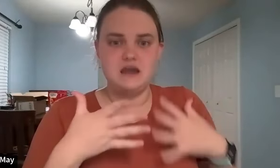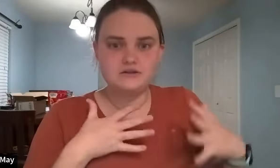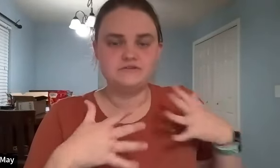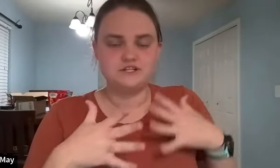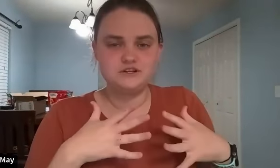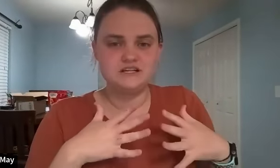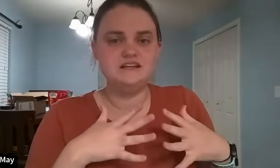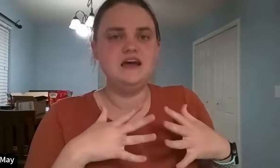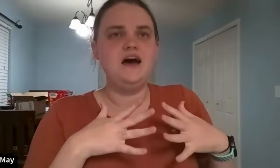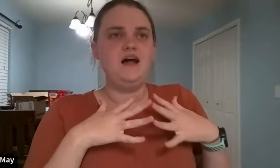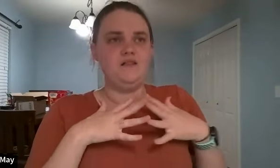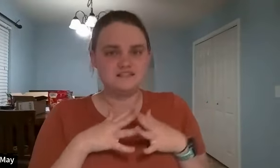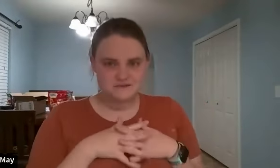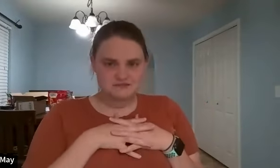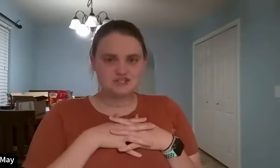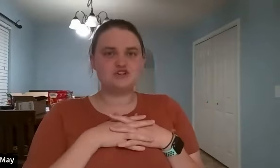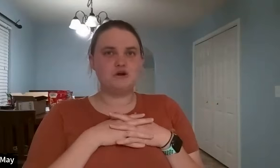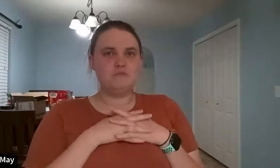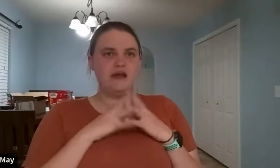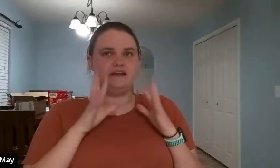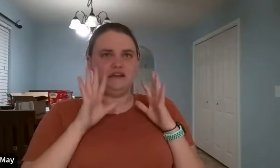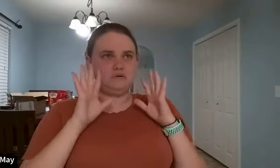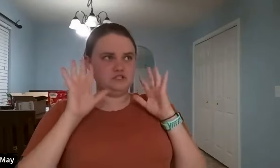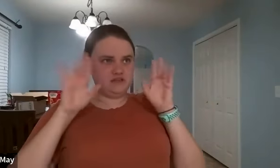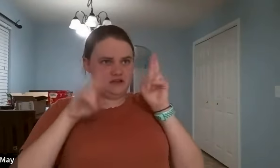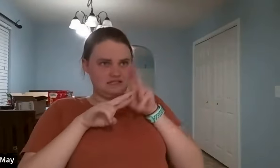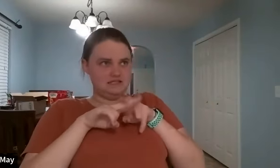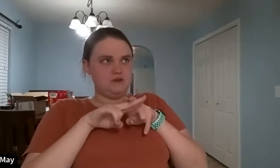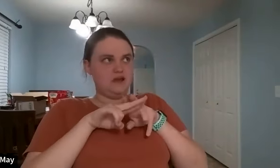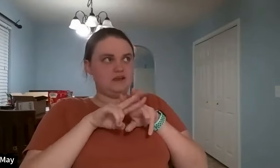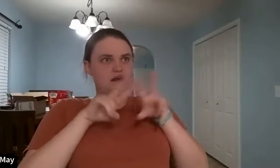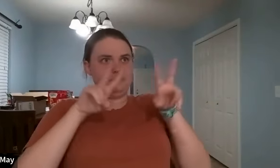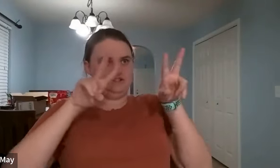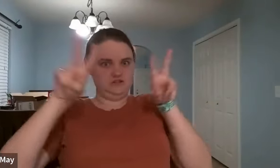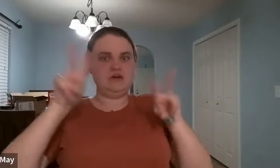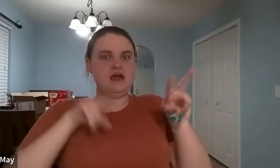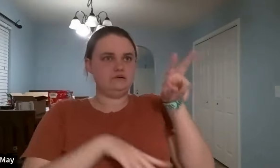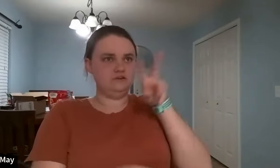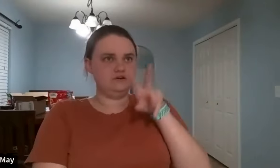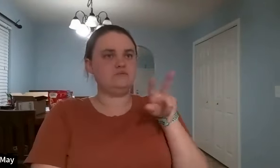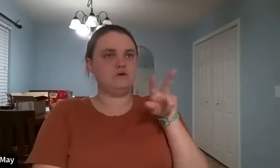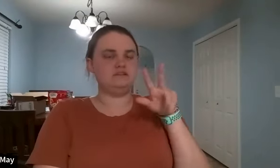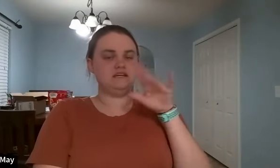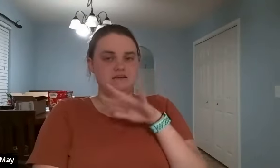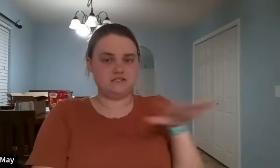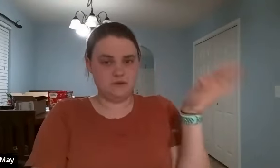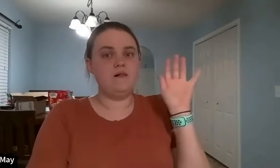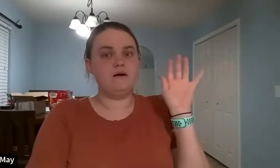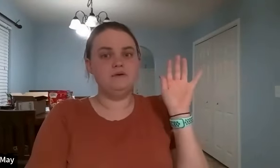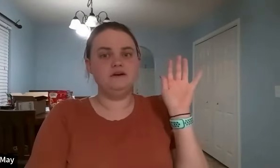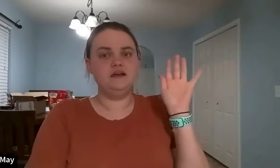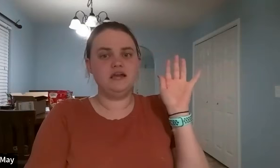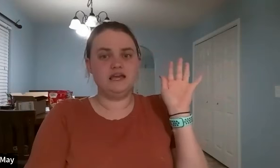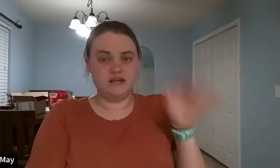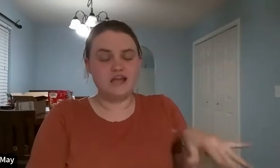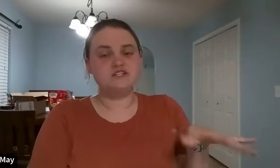or frustrated, a lot of times I would just go back and I would just kind of sit back and I would do that. I would look at words and I'd spell them. And it actually would